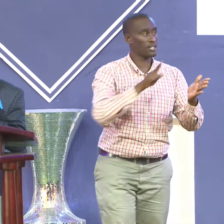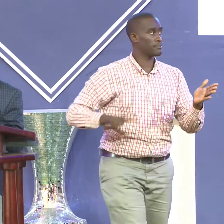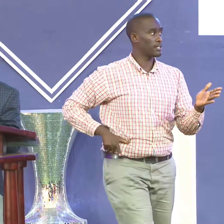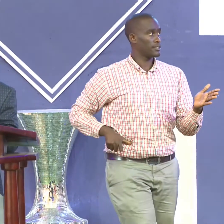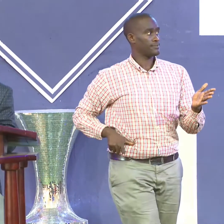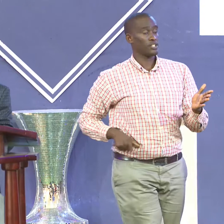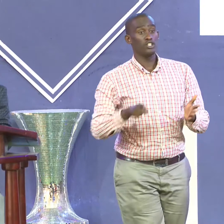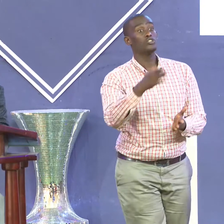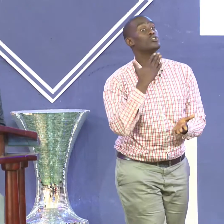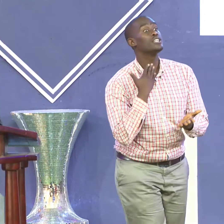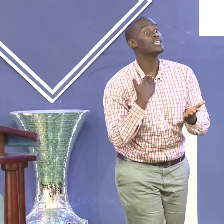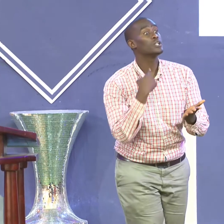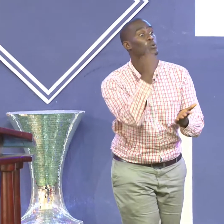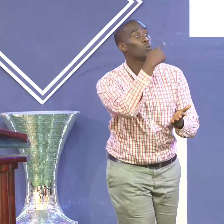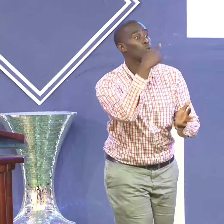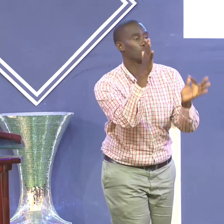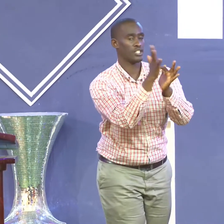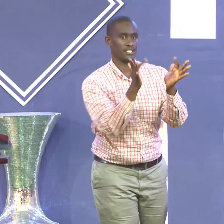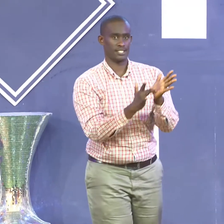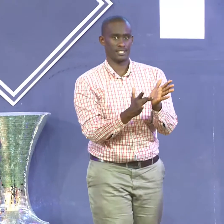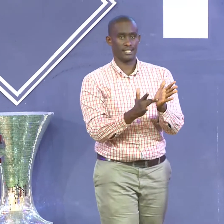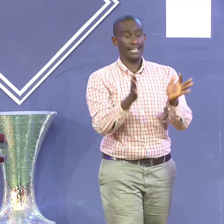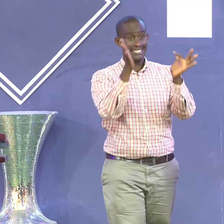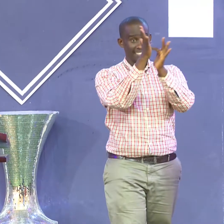Lord. You need Jesus.